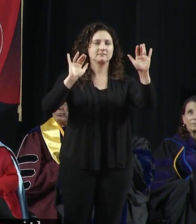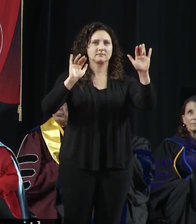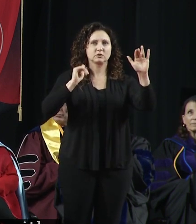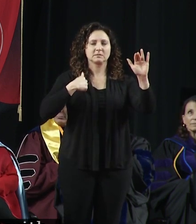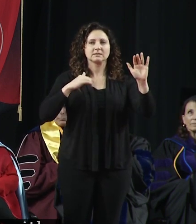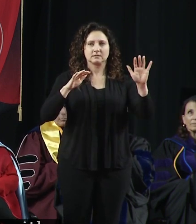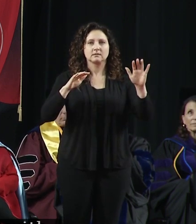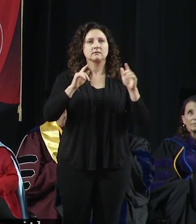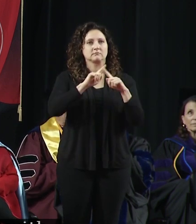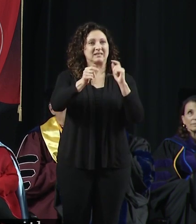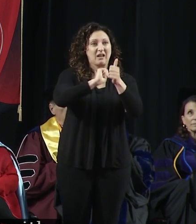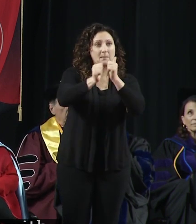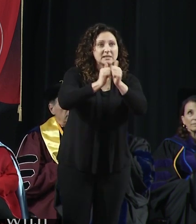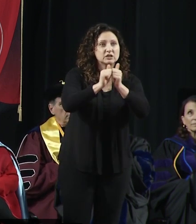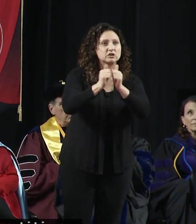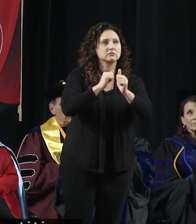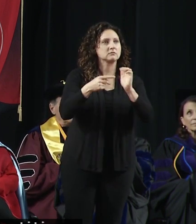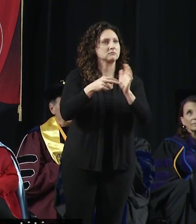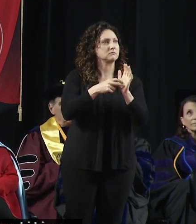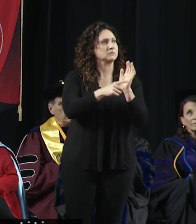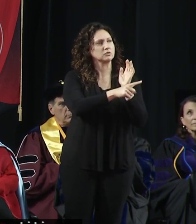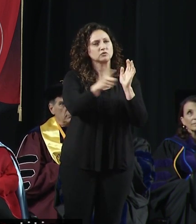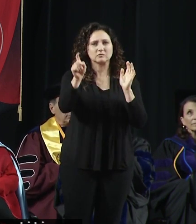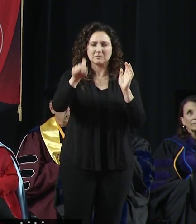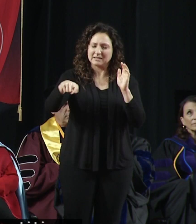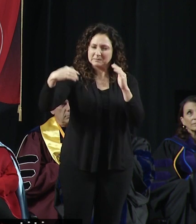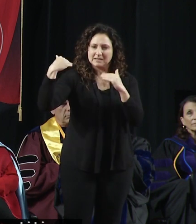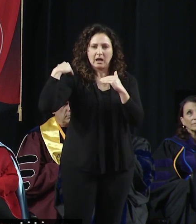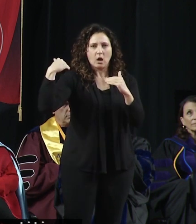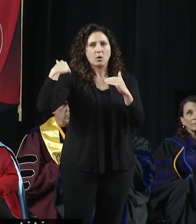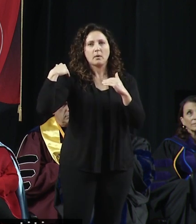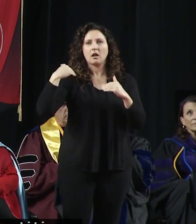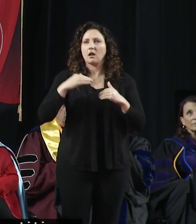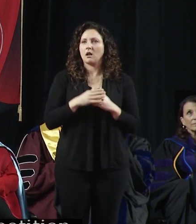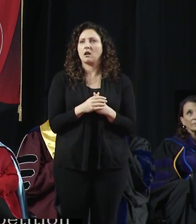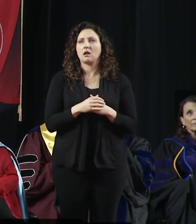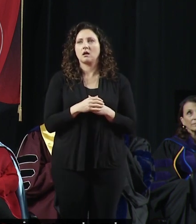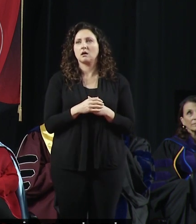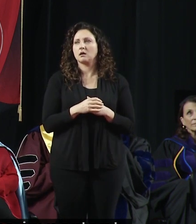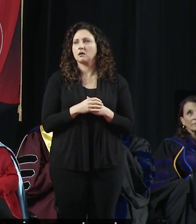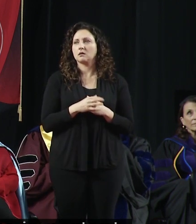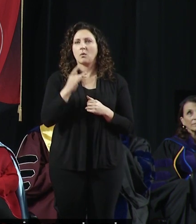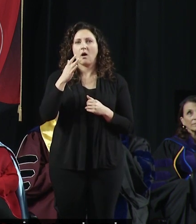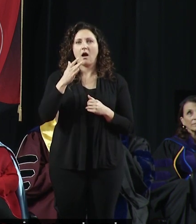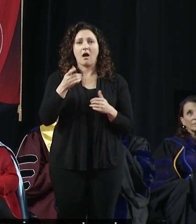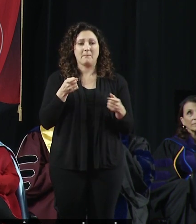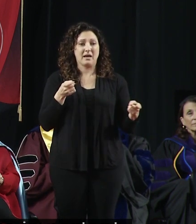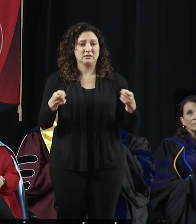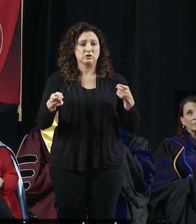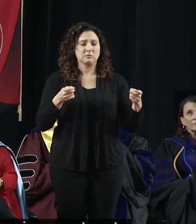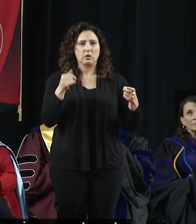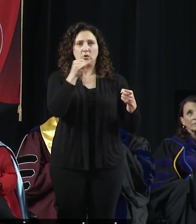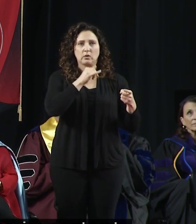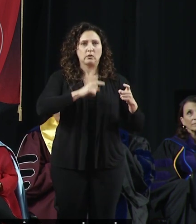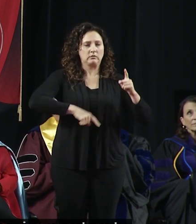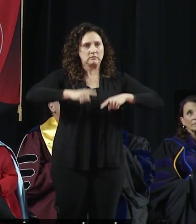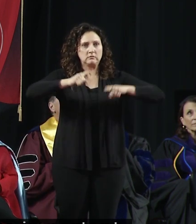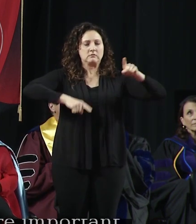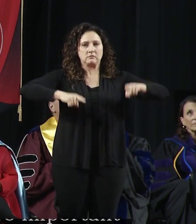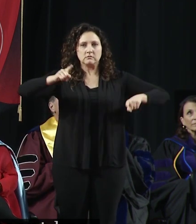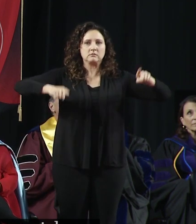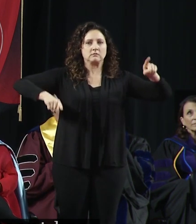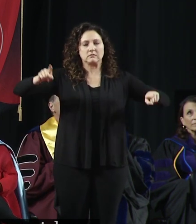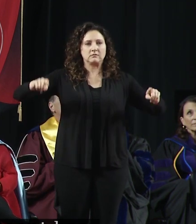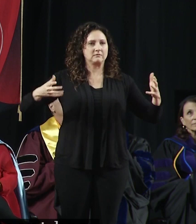competition, accountability is more important than ever as management has become more averse to taking